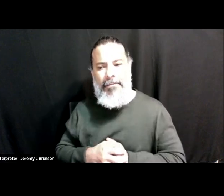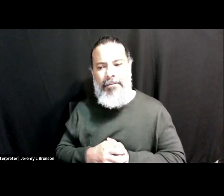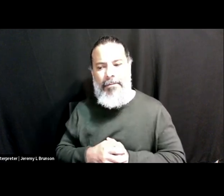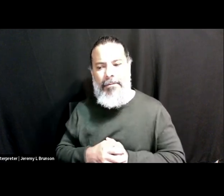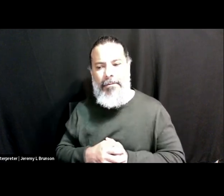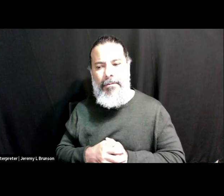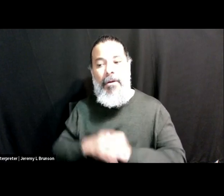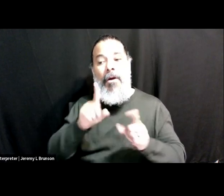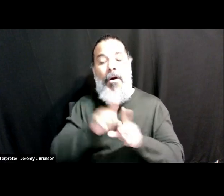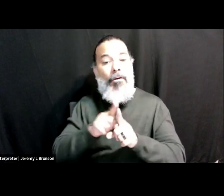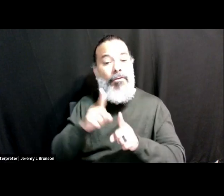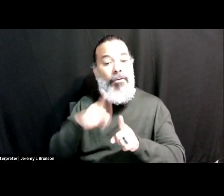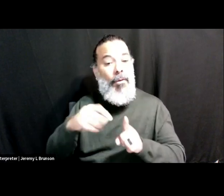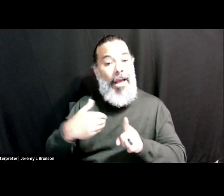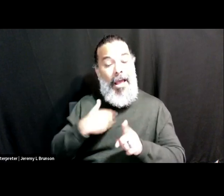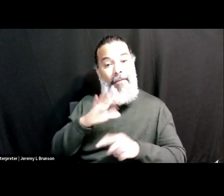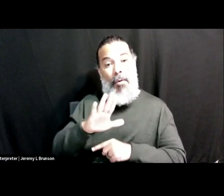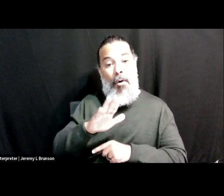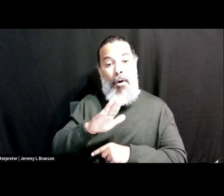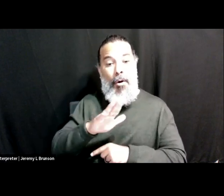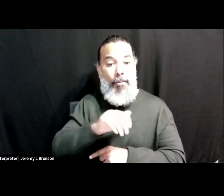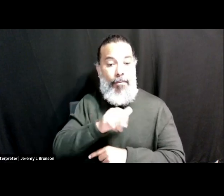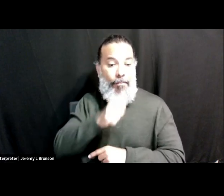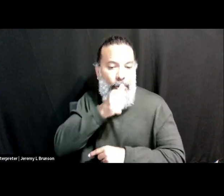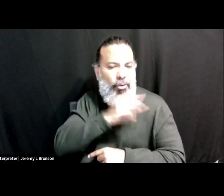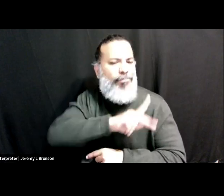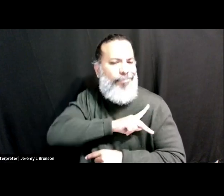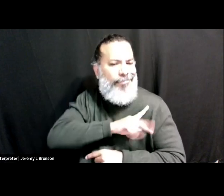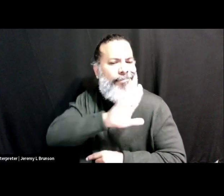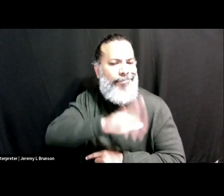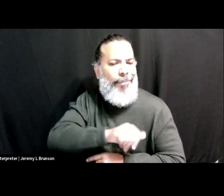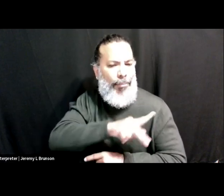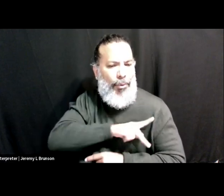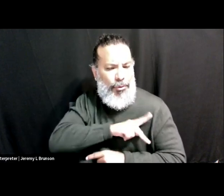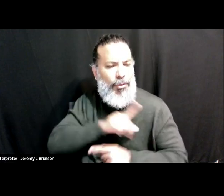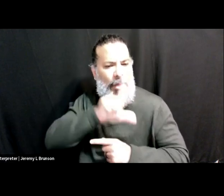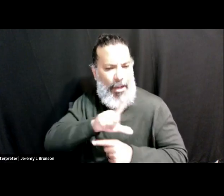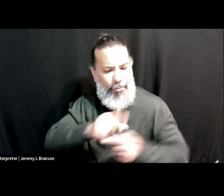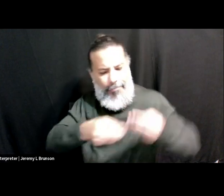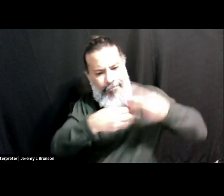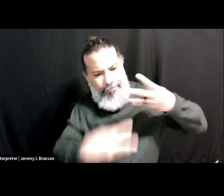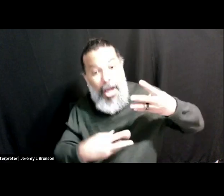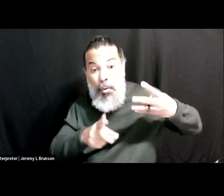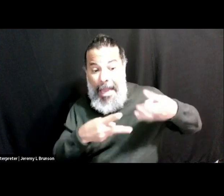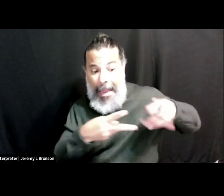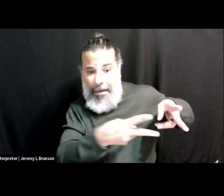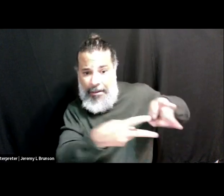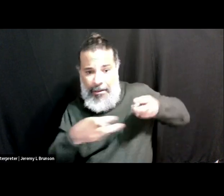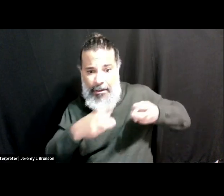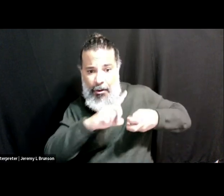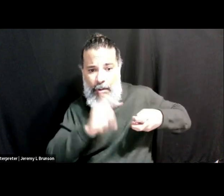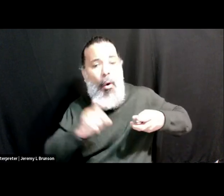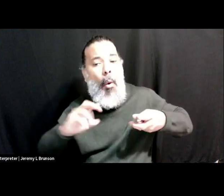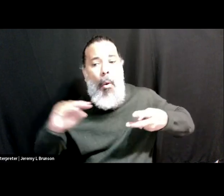And you will also have like your personal library of surveys as well. And you can copy questions or